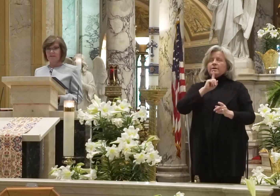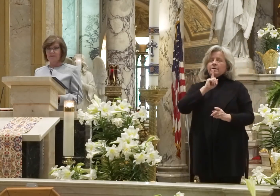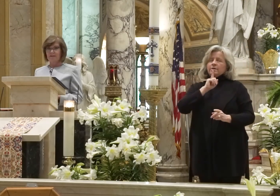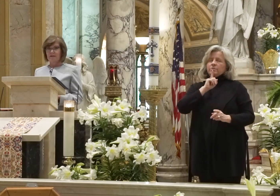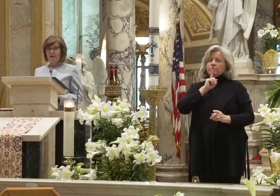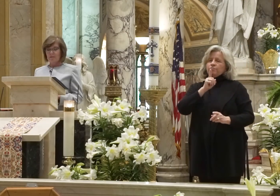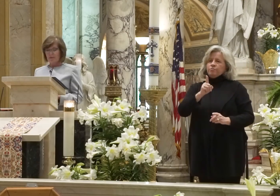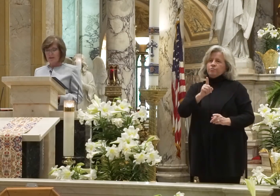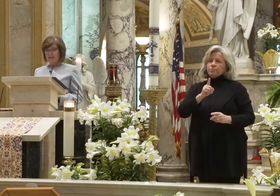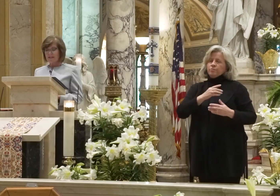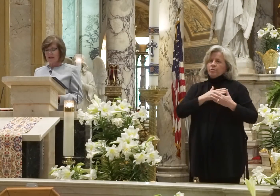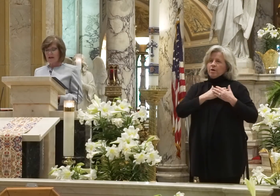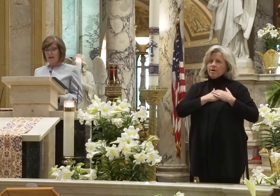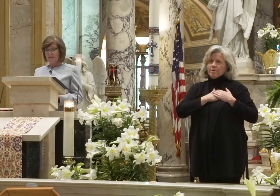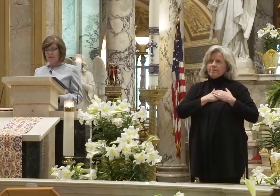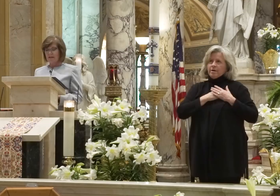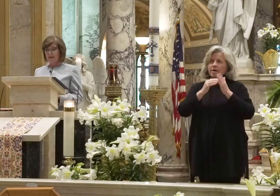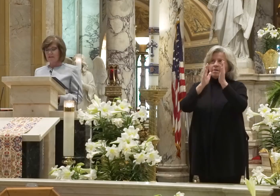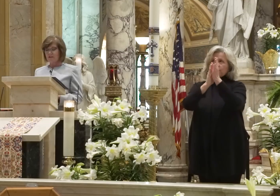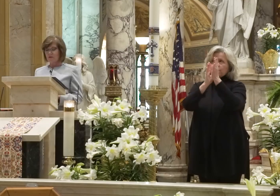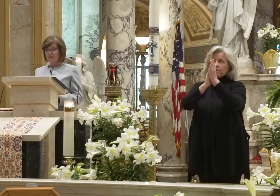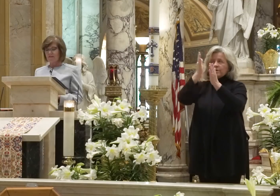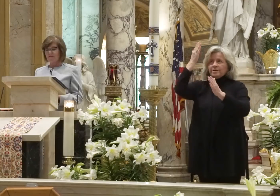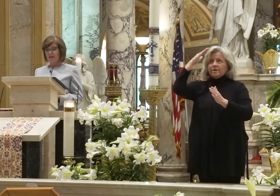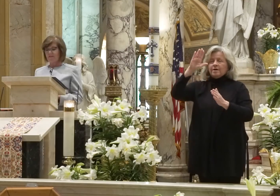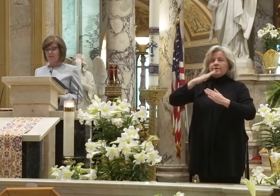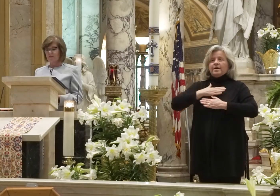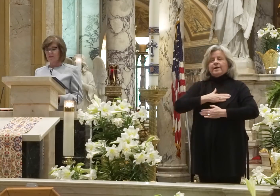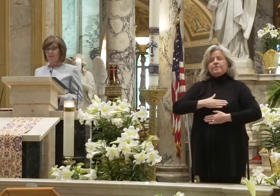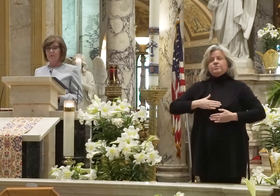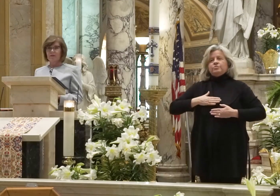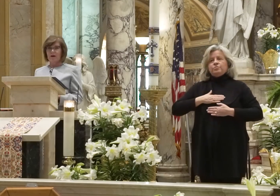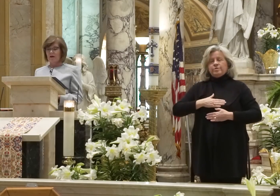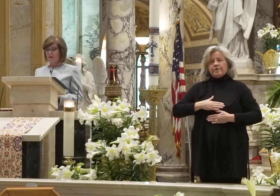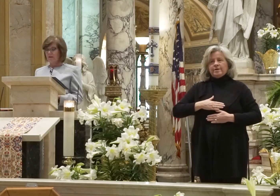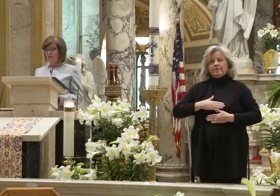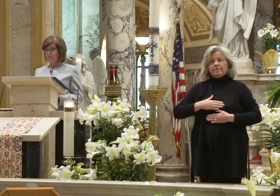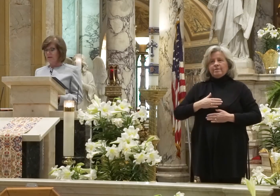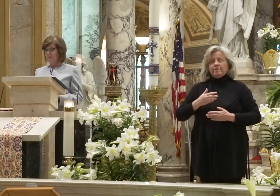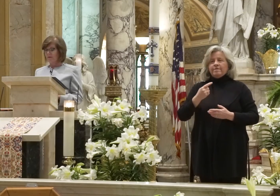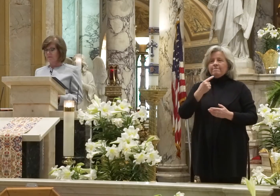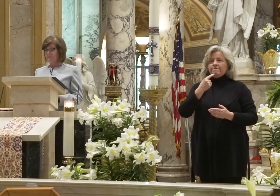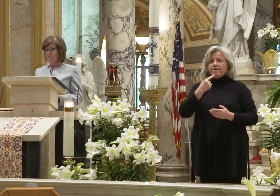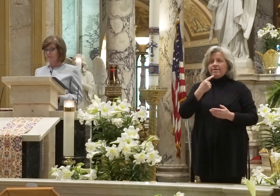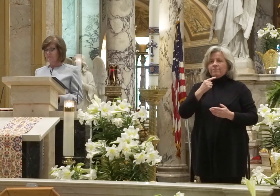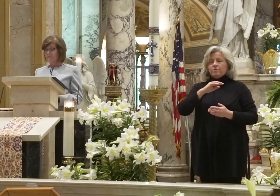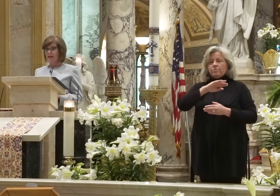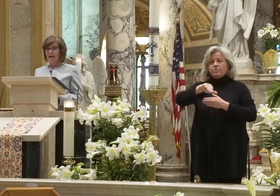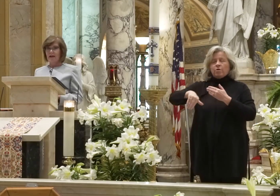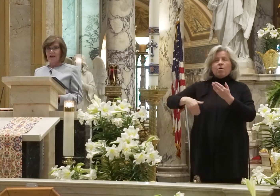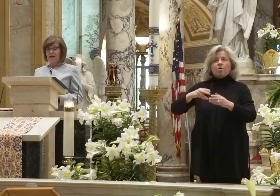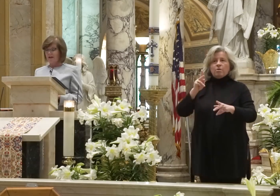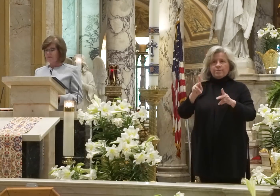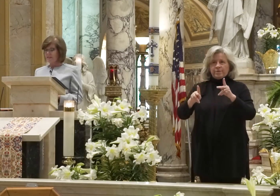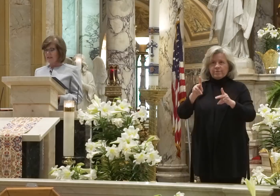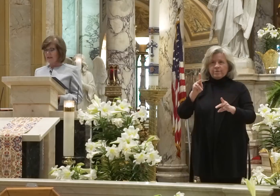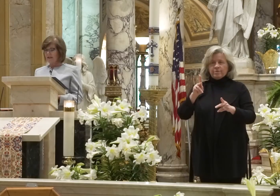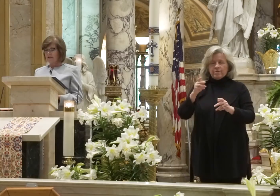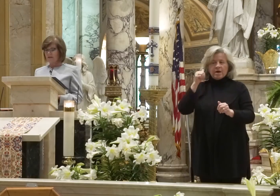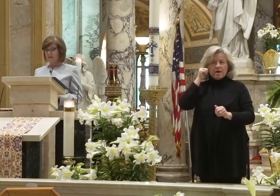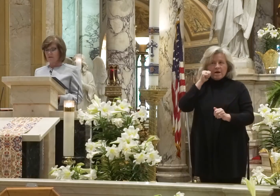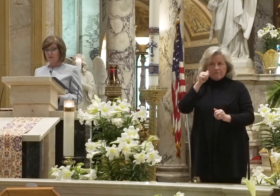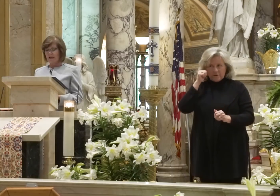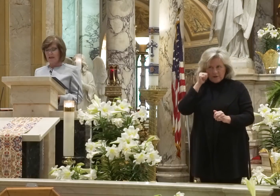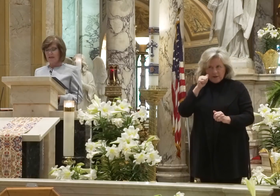heart, praising God and enjoying favor with all the people. And every